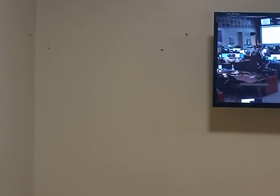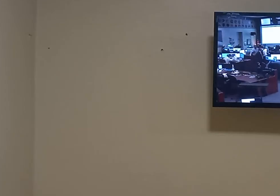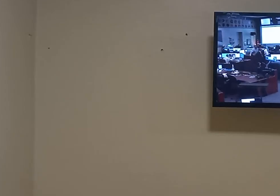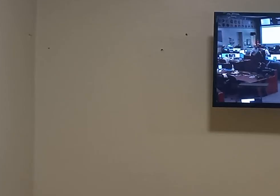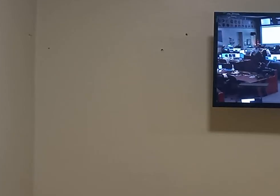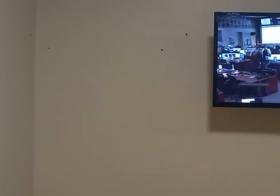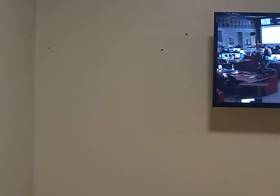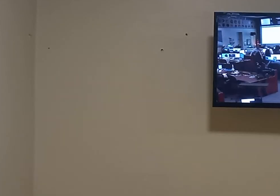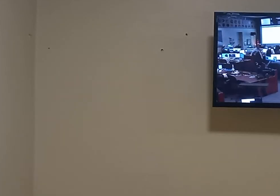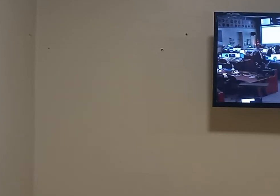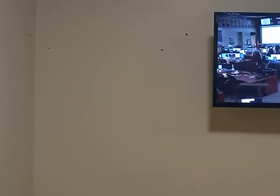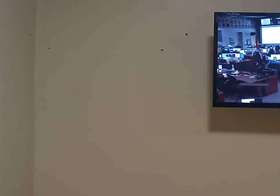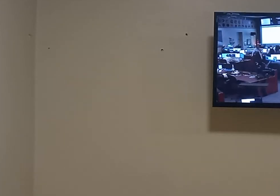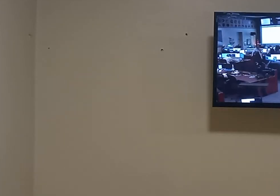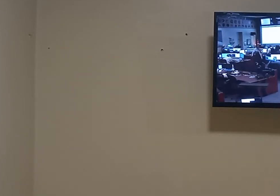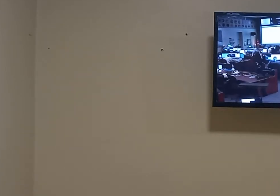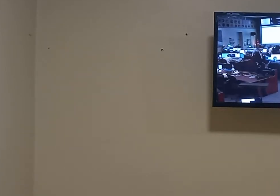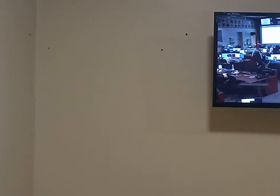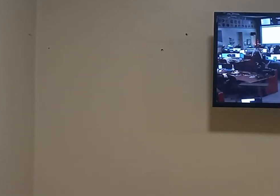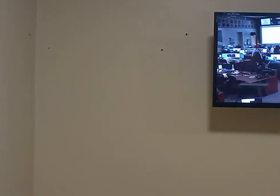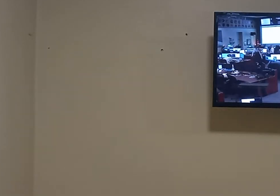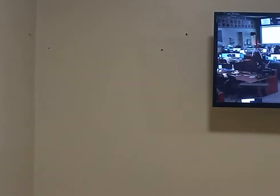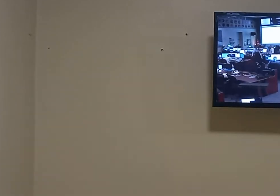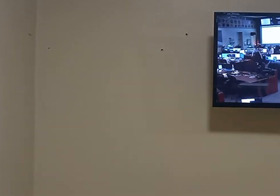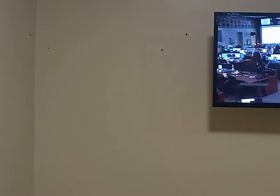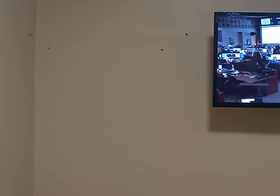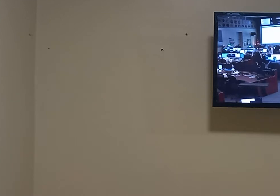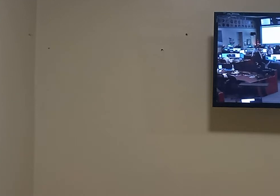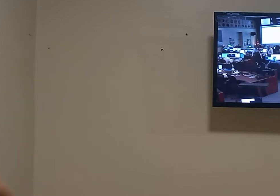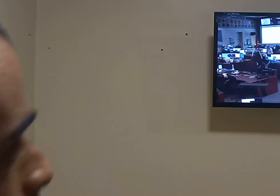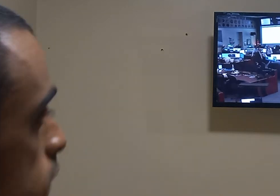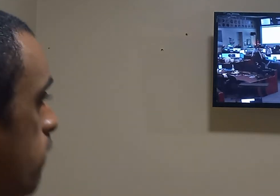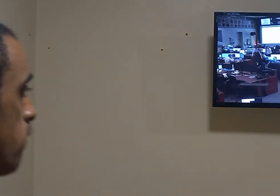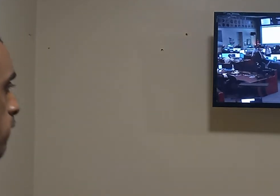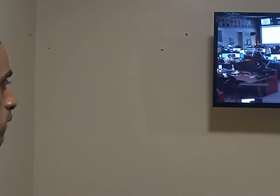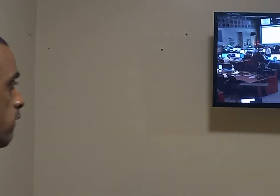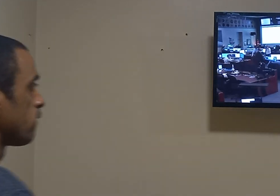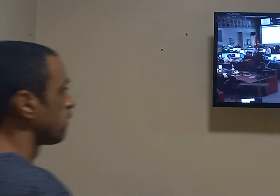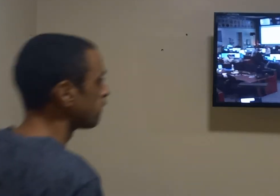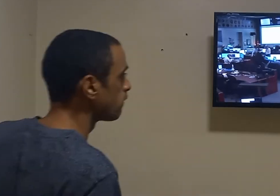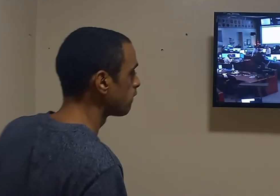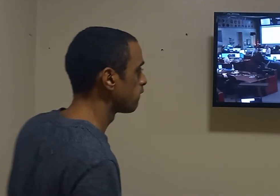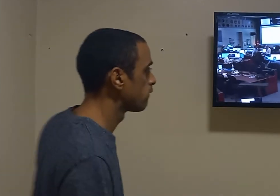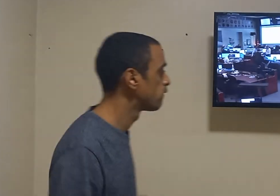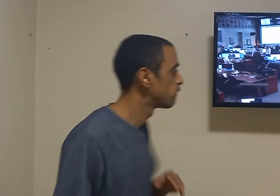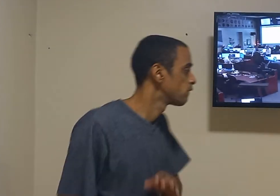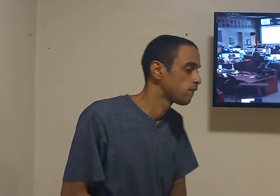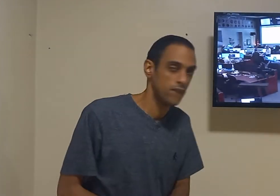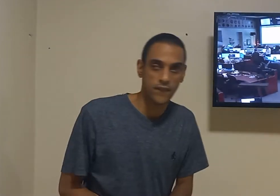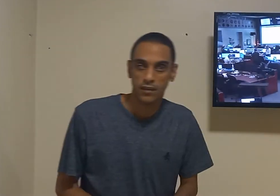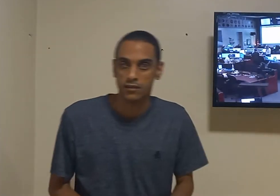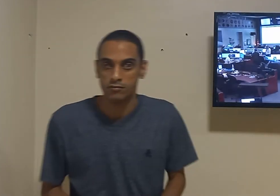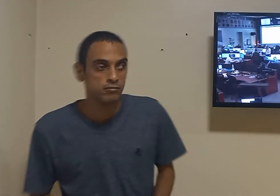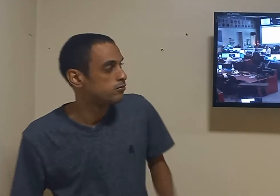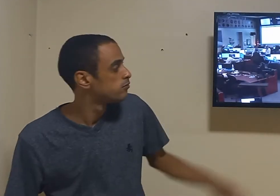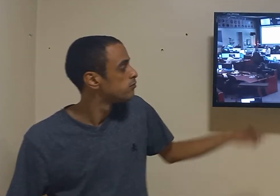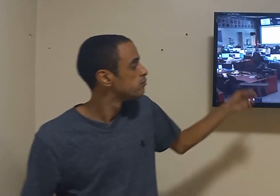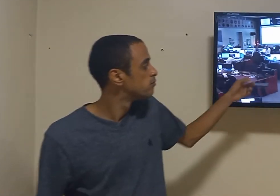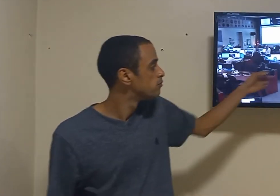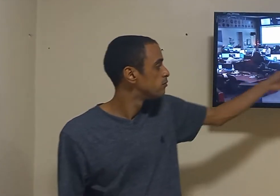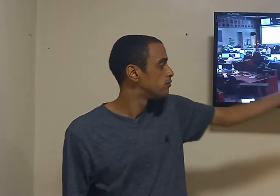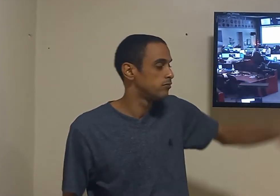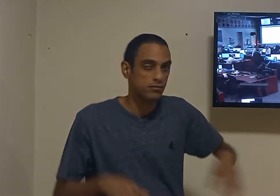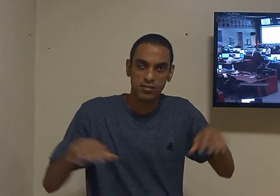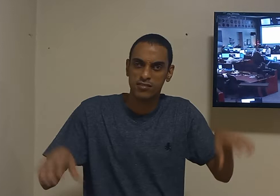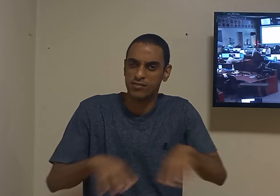Different than what we're used to seeing from the International Space Station, which orbits about 250 miles above Earth. Now, as